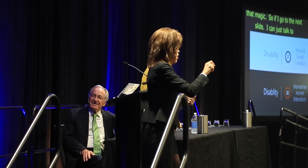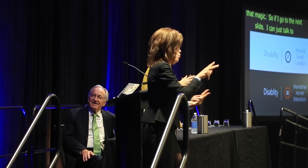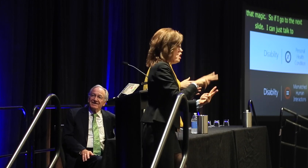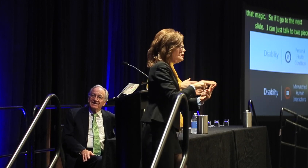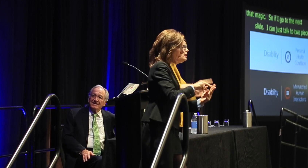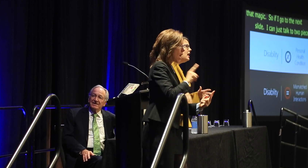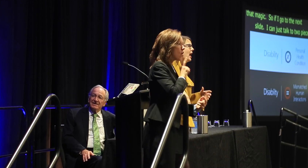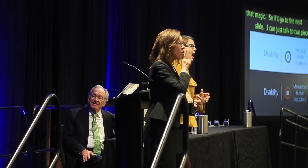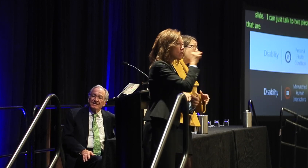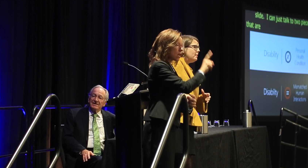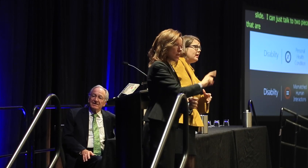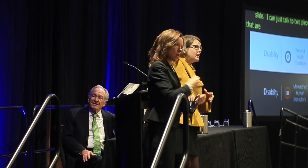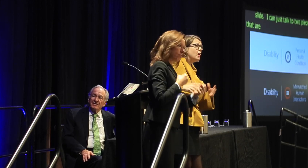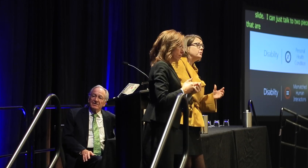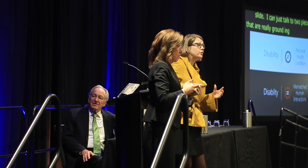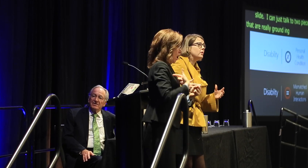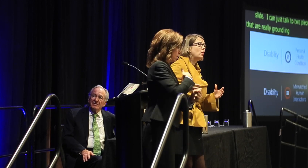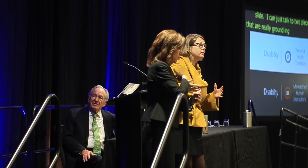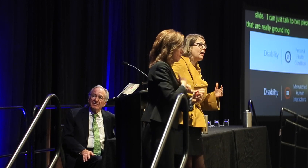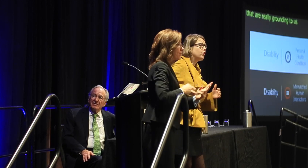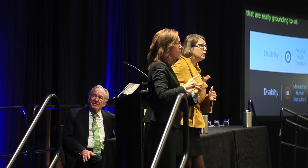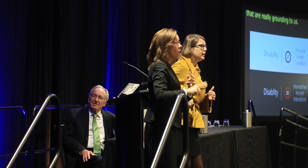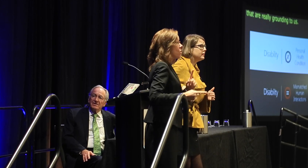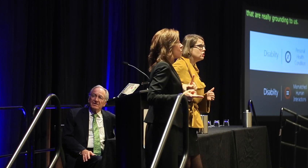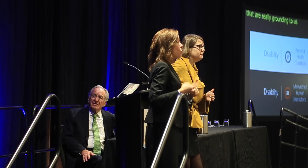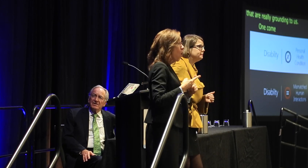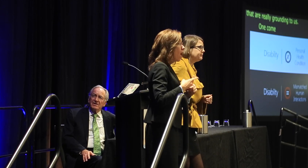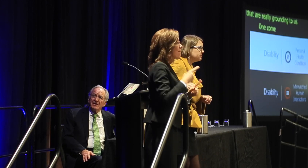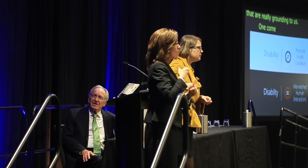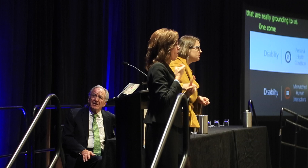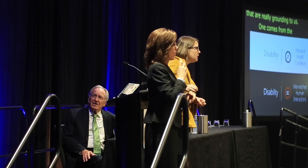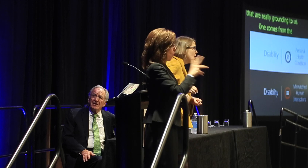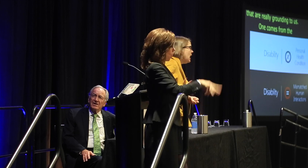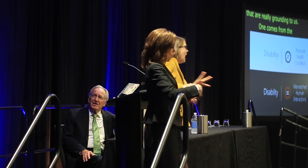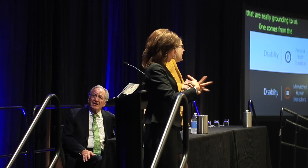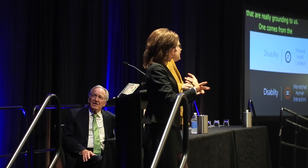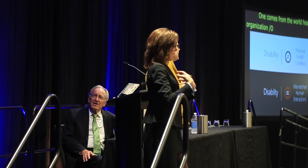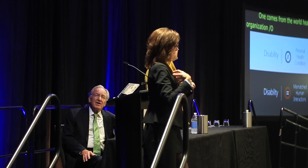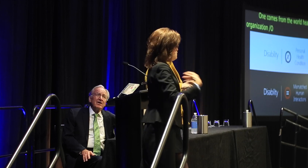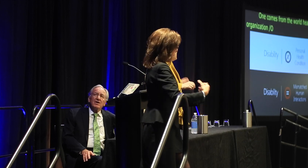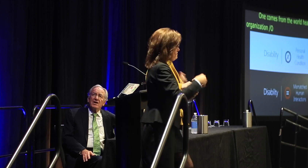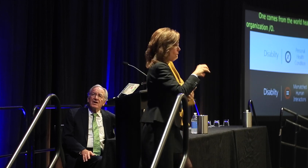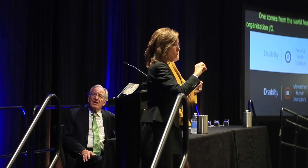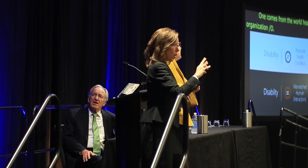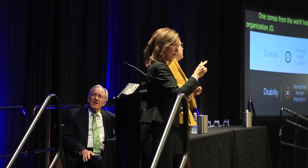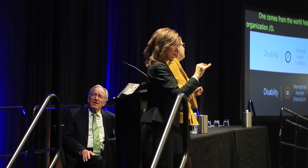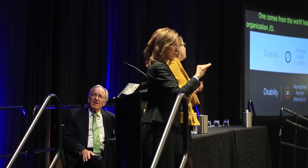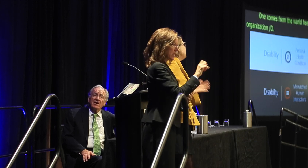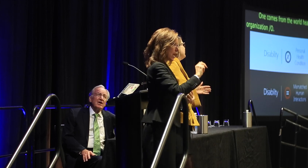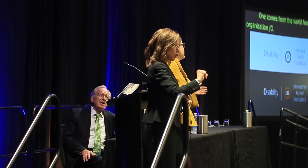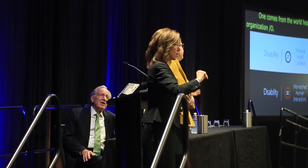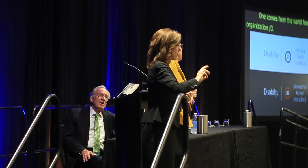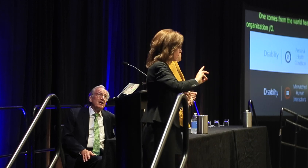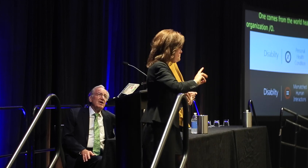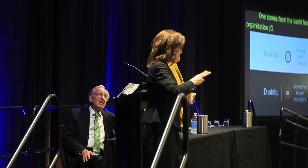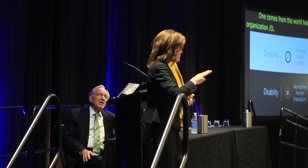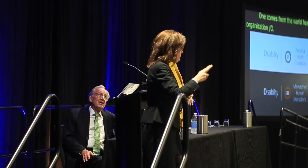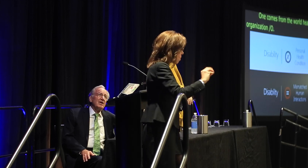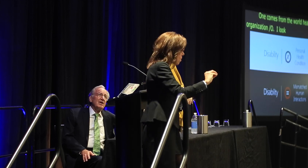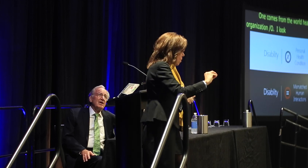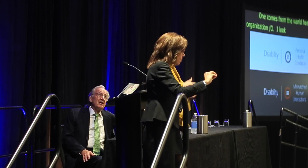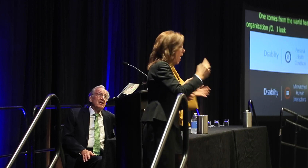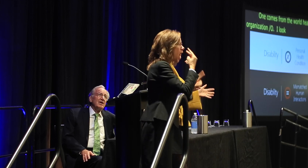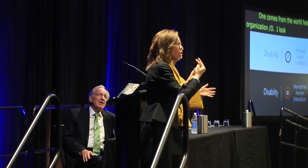us. One comes from the World Health Organization. And I look back at previous definitions